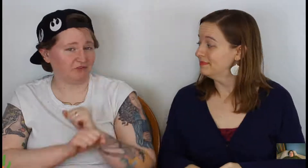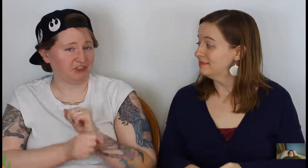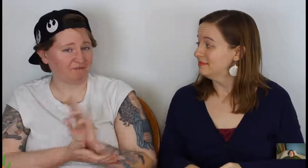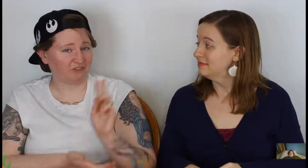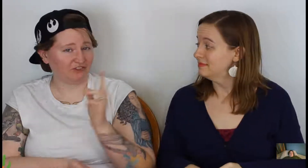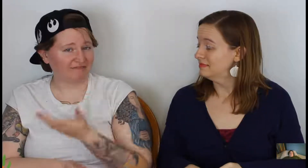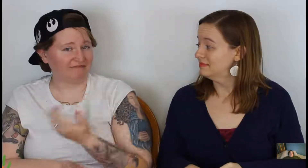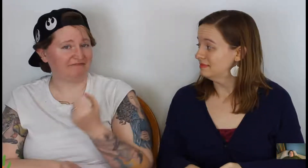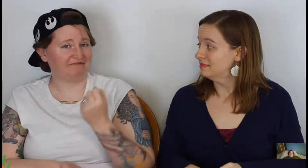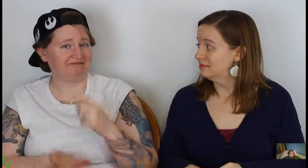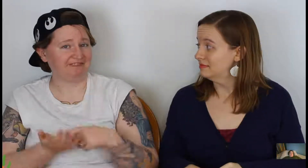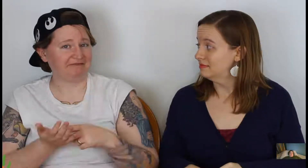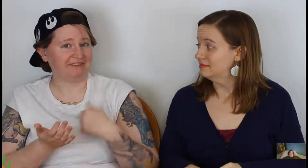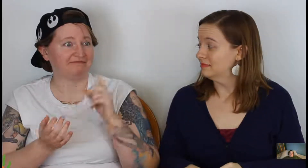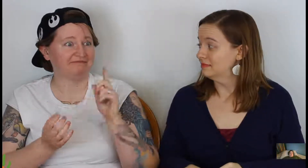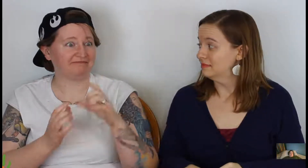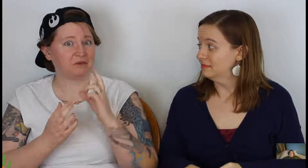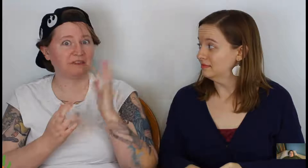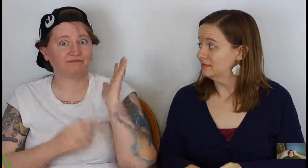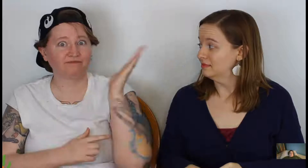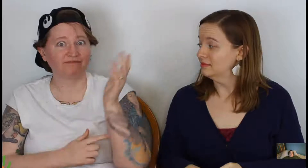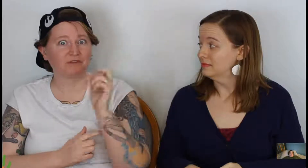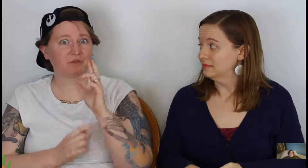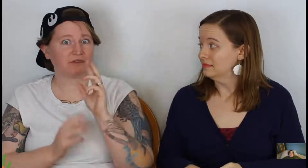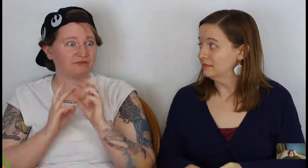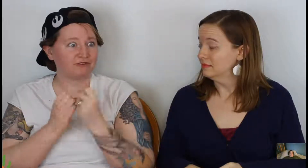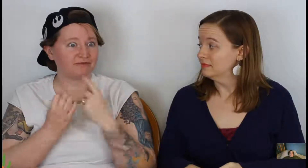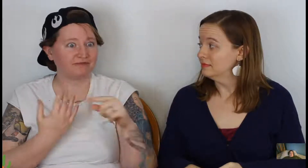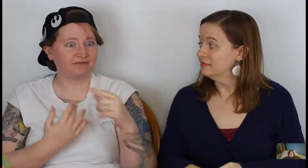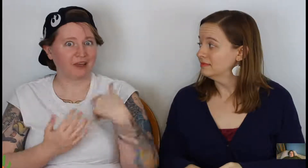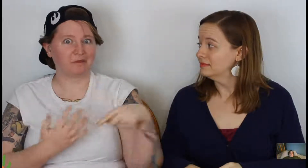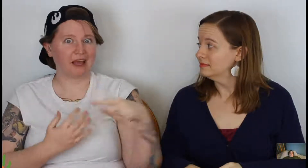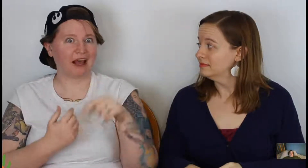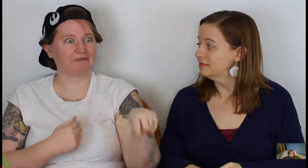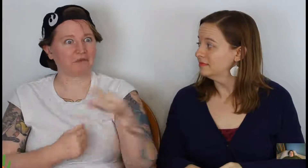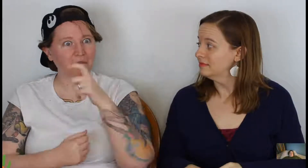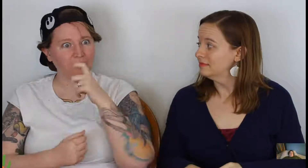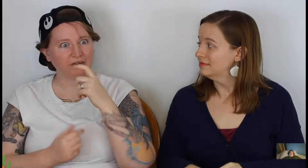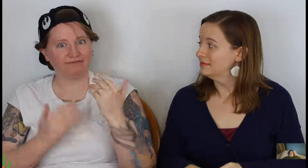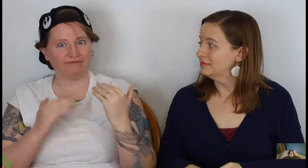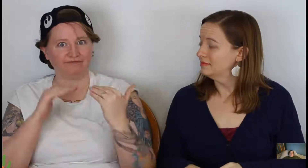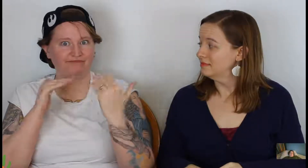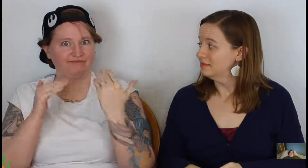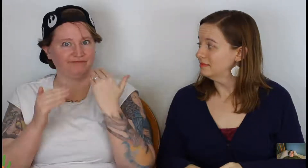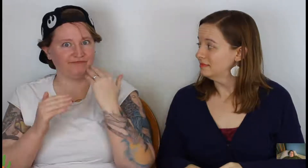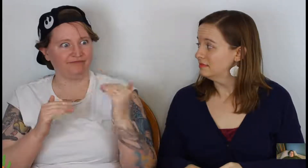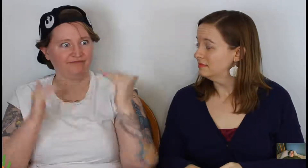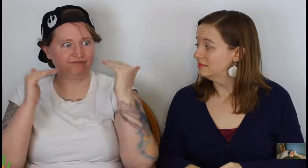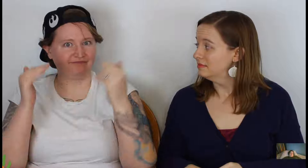well. Right? I work at university, so sometimes when I'm doing a presentation or workshop, or I'm with my